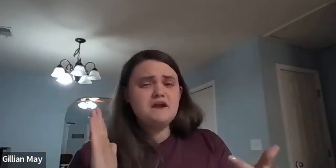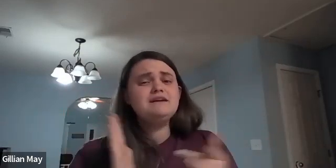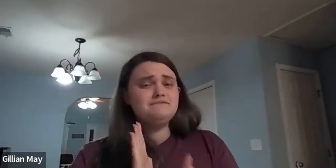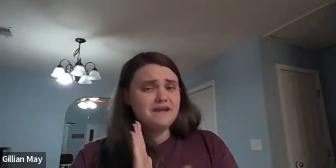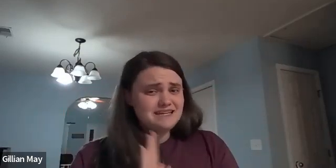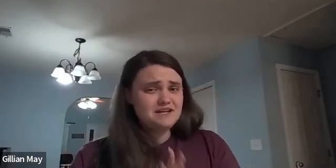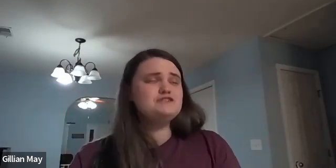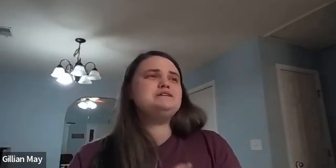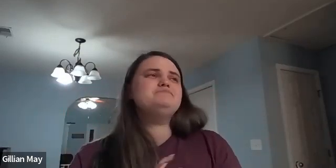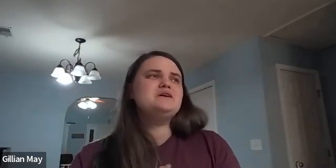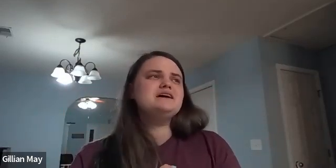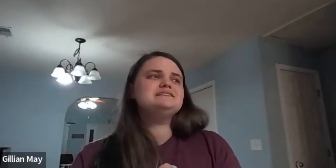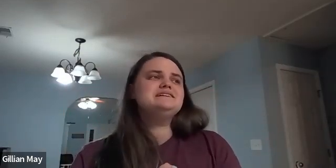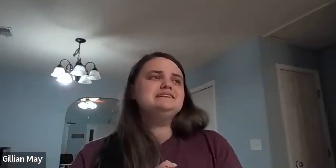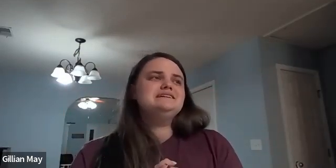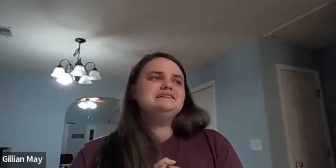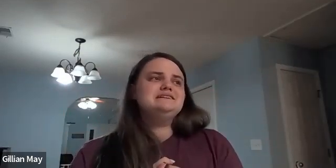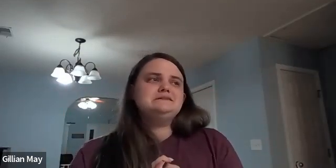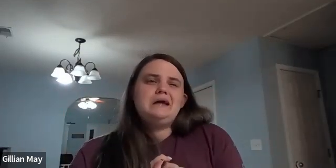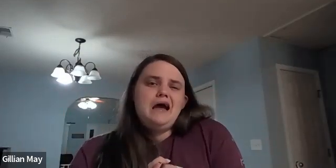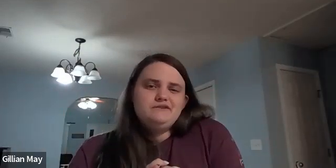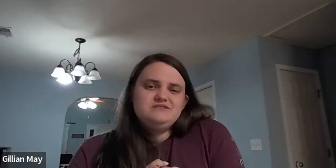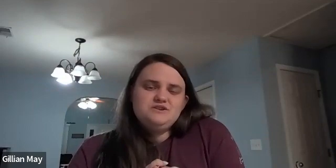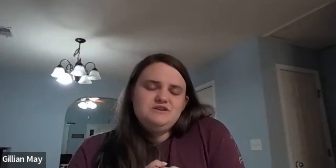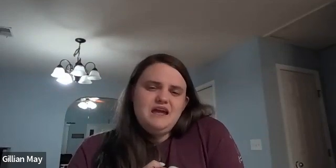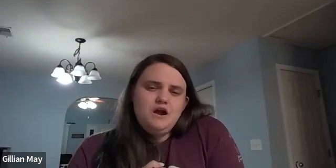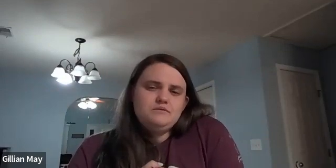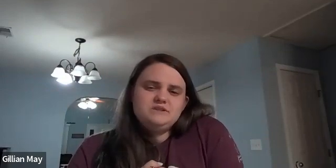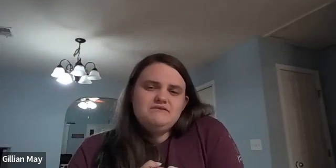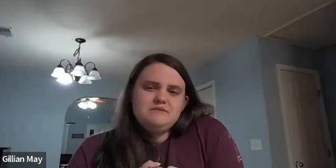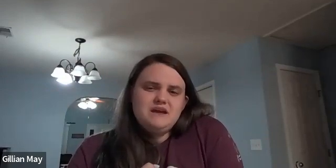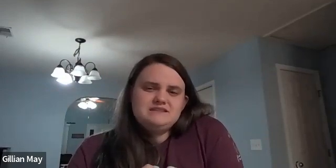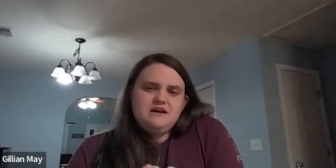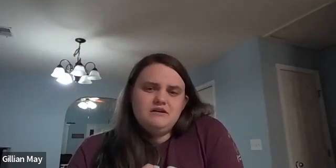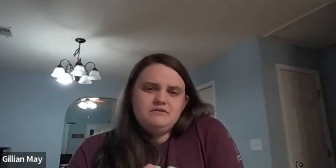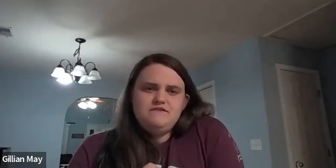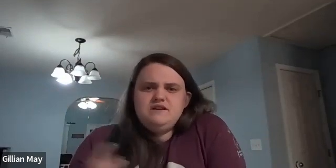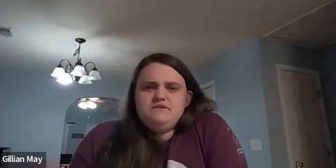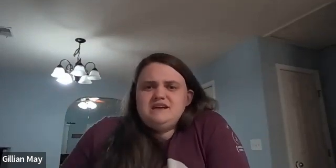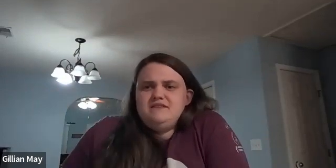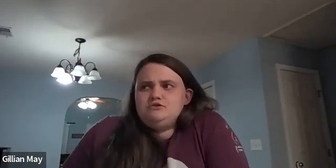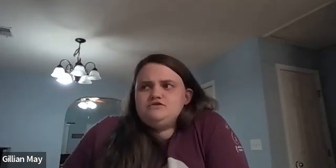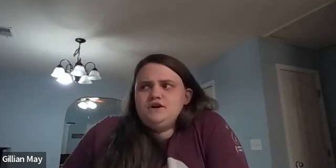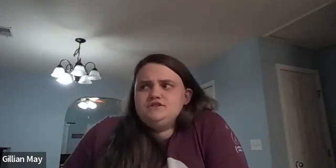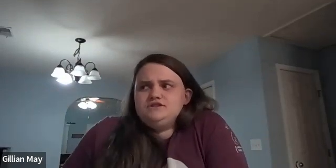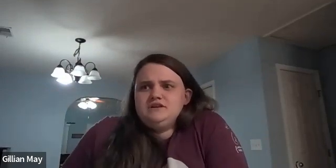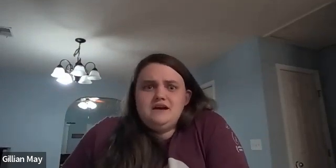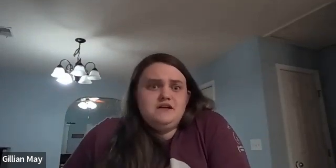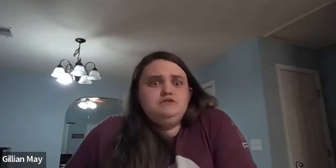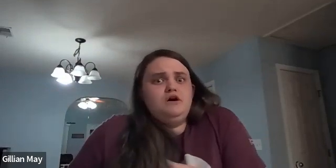very advanced technology, but I've always feel you can't hurt with giving them ASL. If you give them sign language first, and then you go